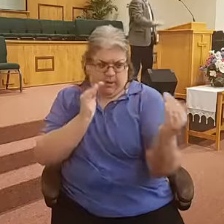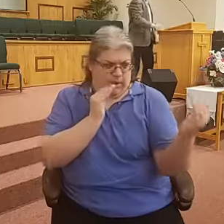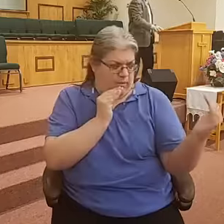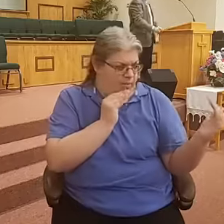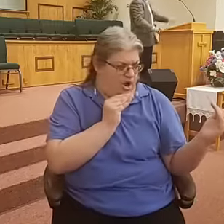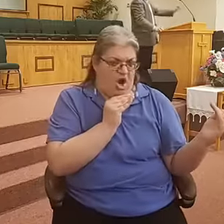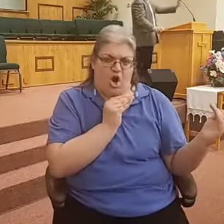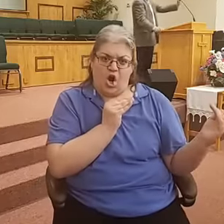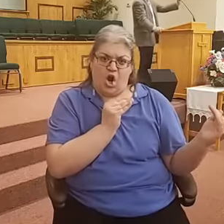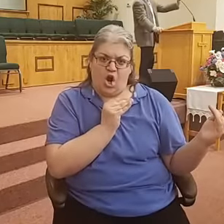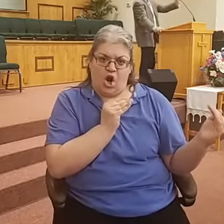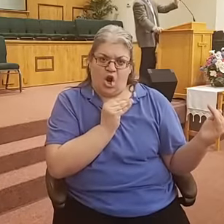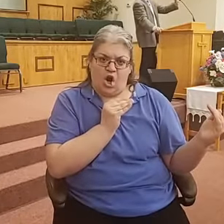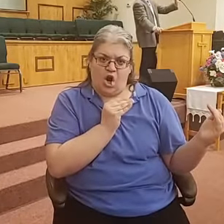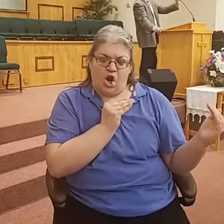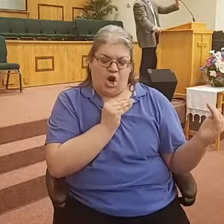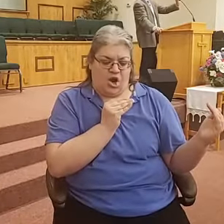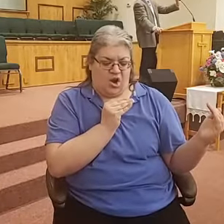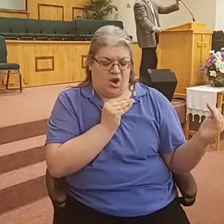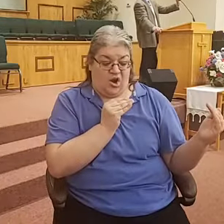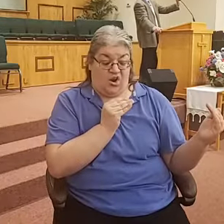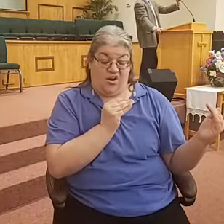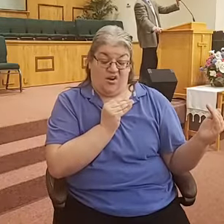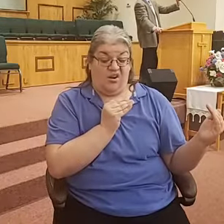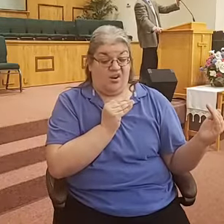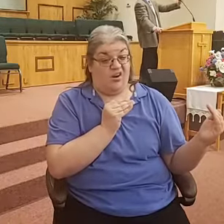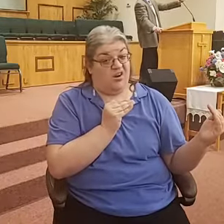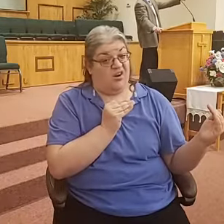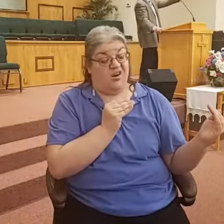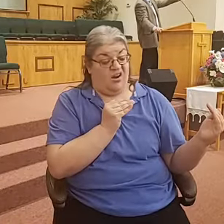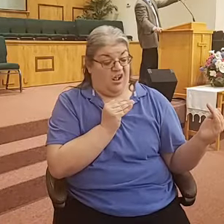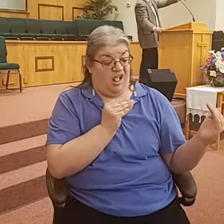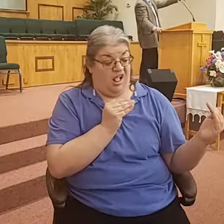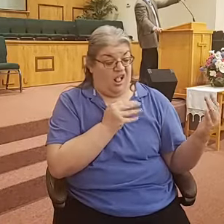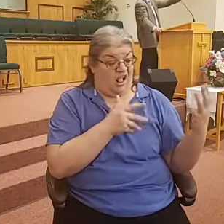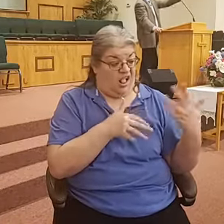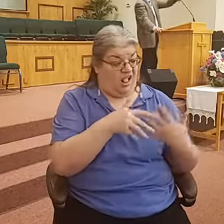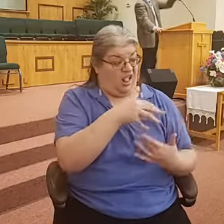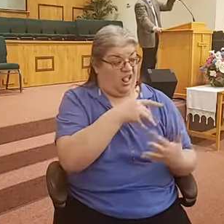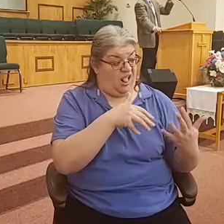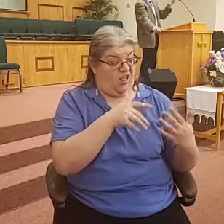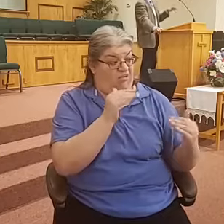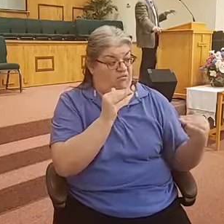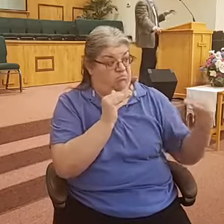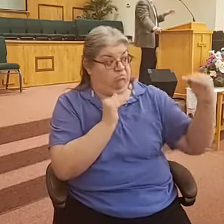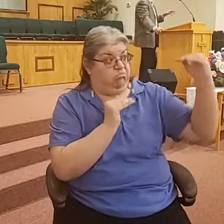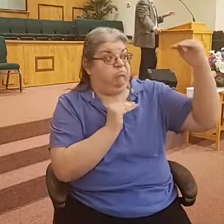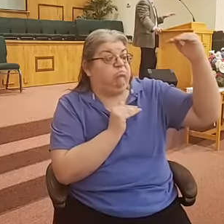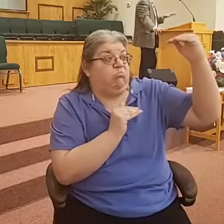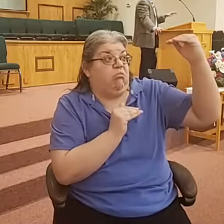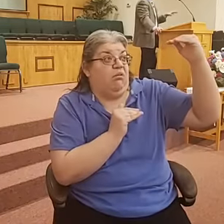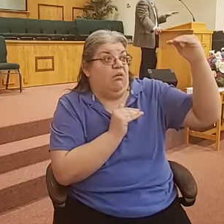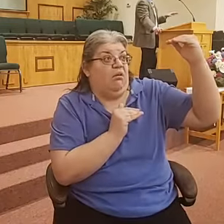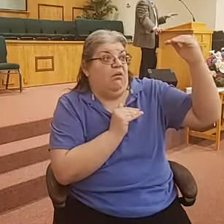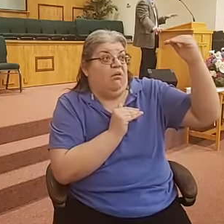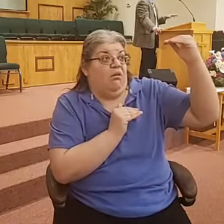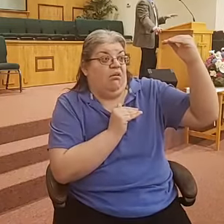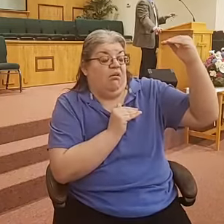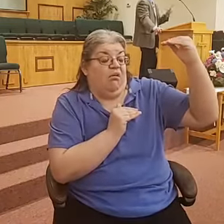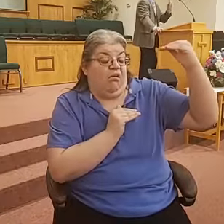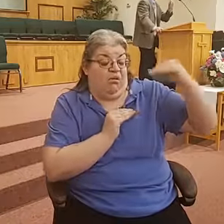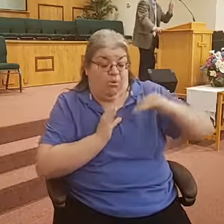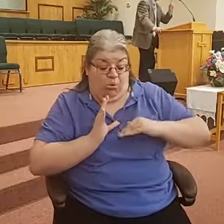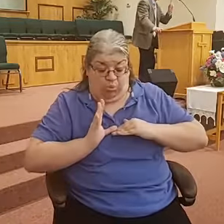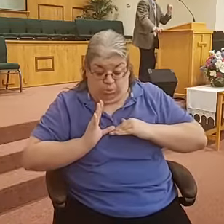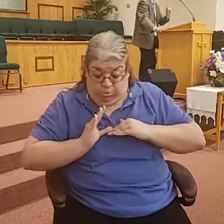when they do that, if they don't watch it, and they get around people who are superior to them, oh, it'll bring them